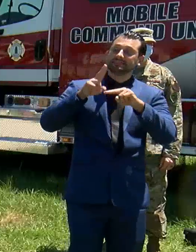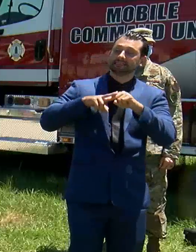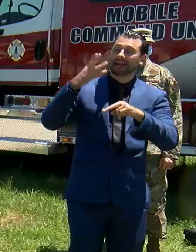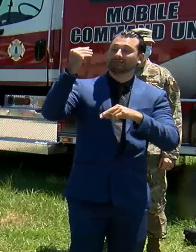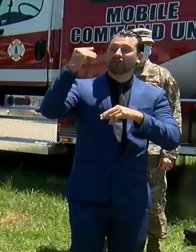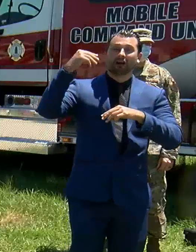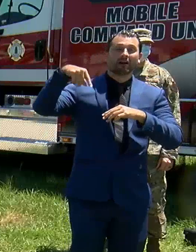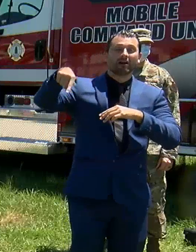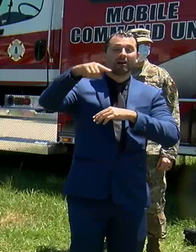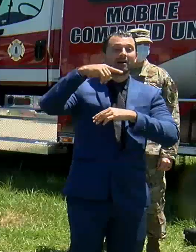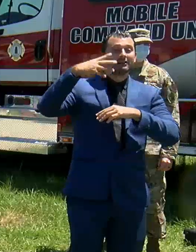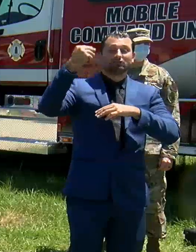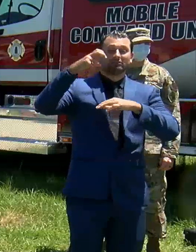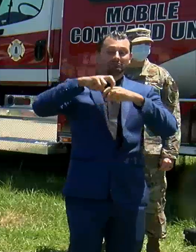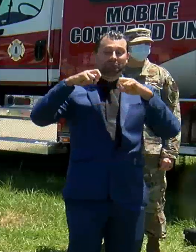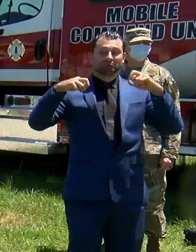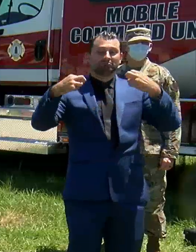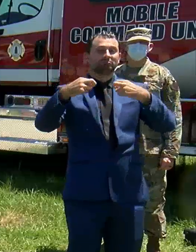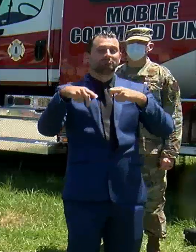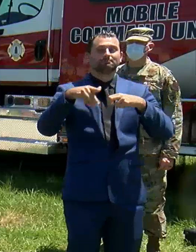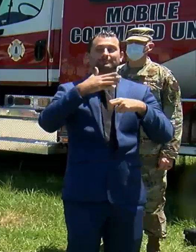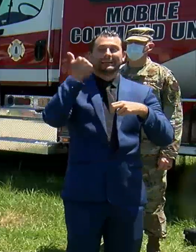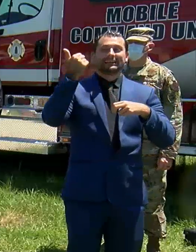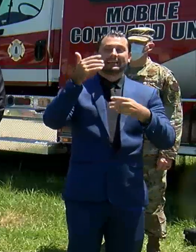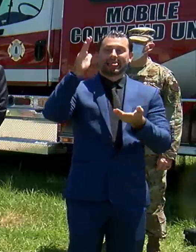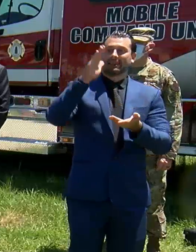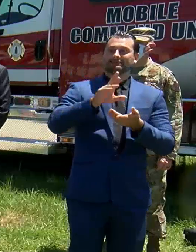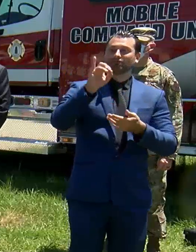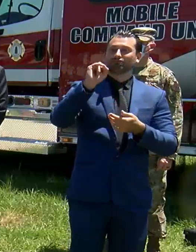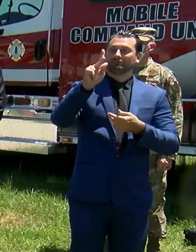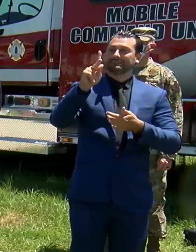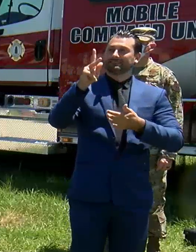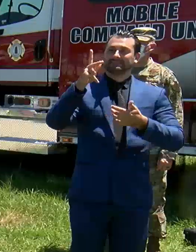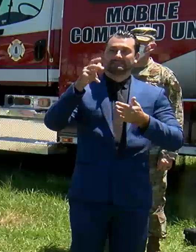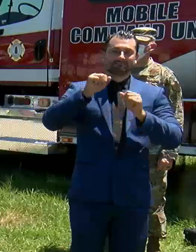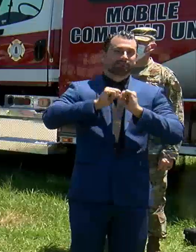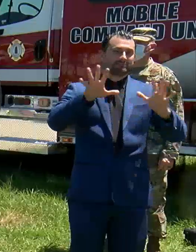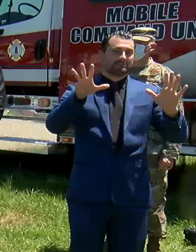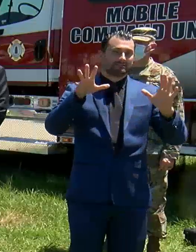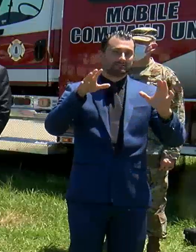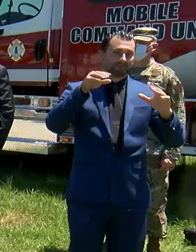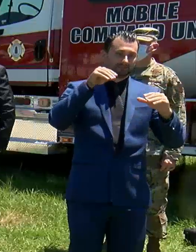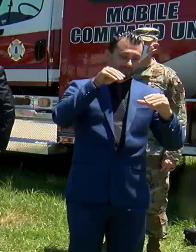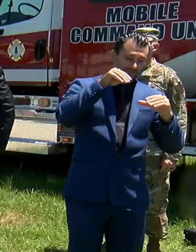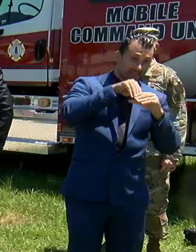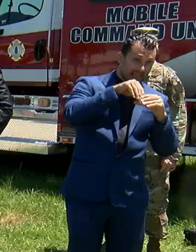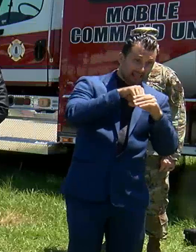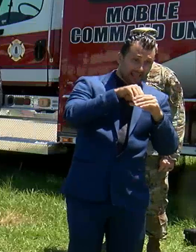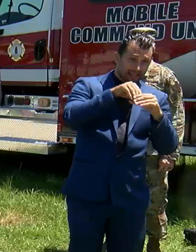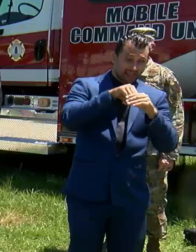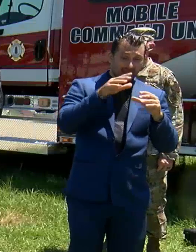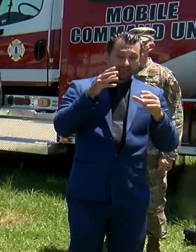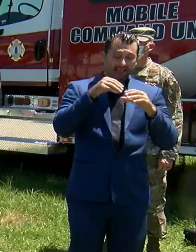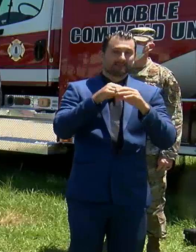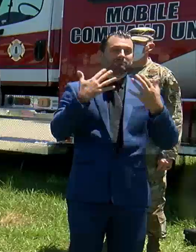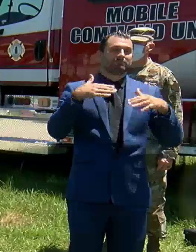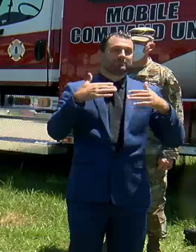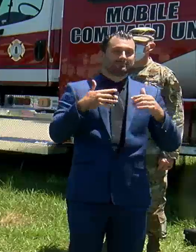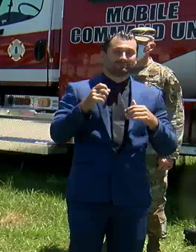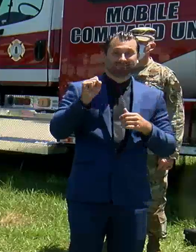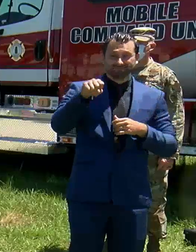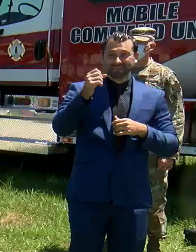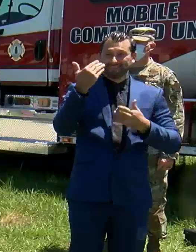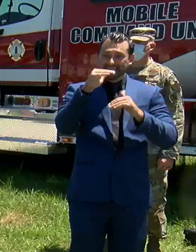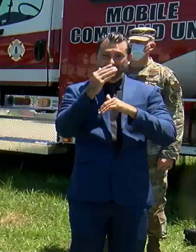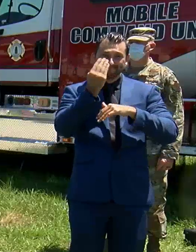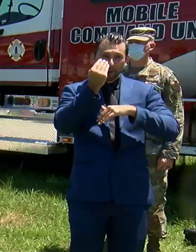this disease is transmitted. So we allowed outdoor seating with the 6 feet in between tables. And so a lot of restaurants have been able to